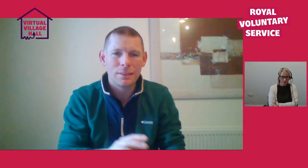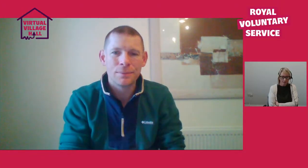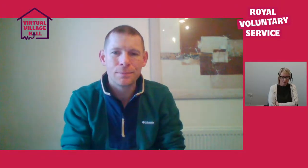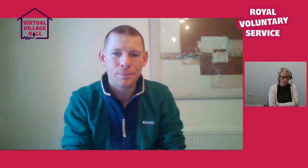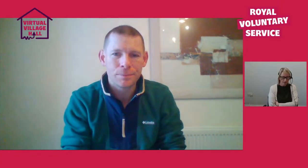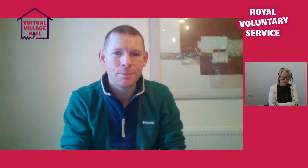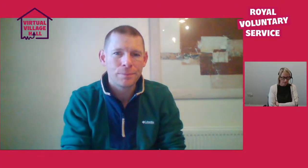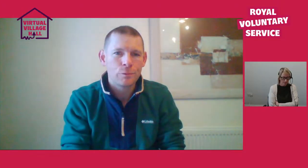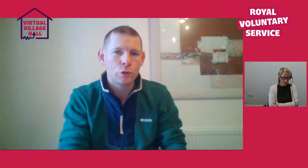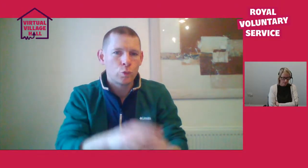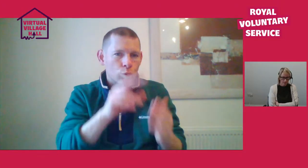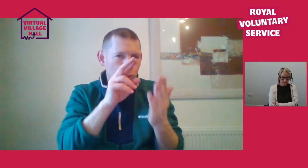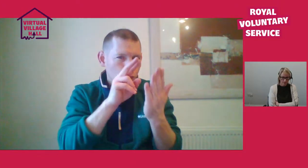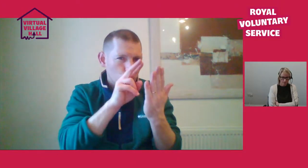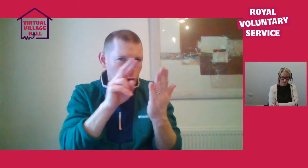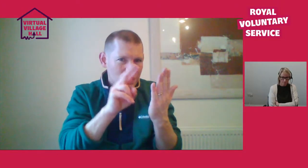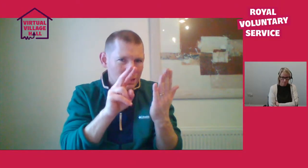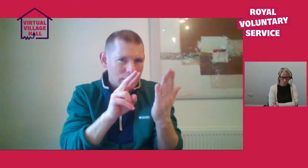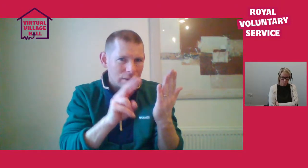Reading.